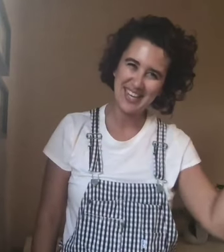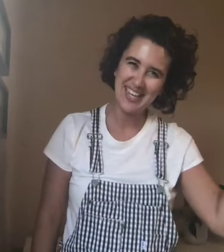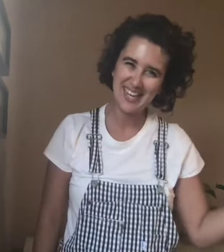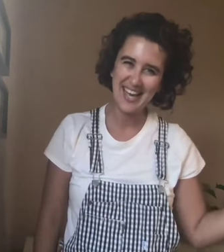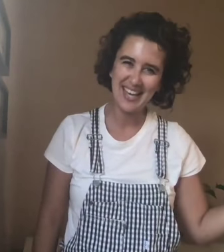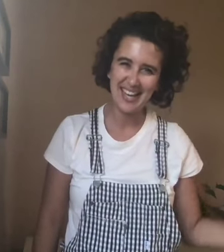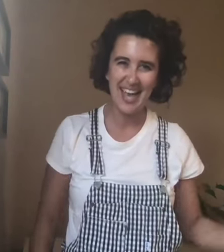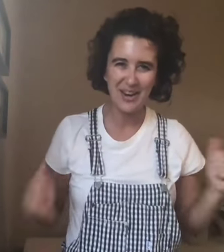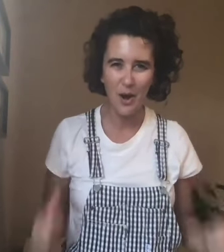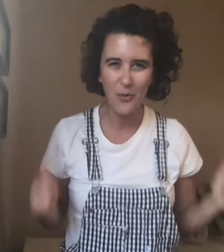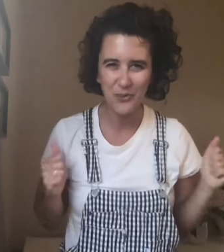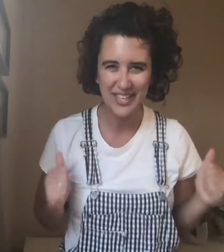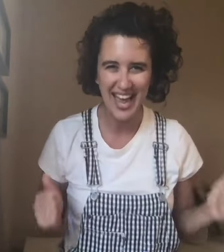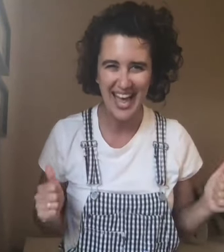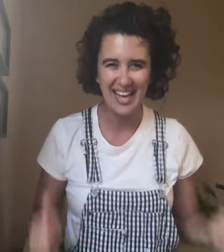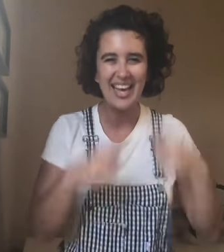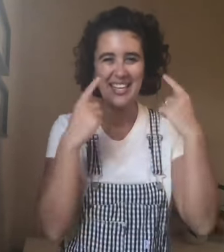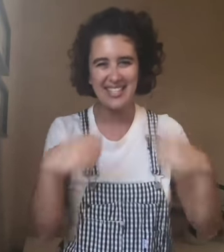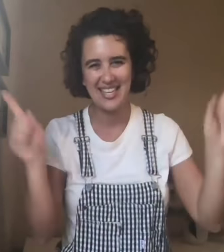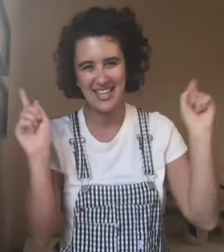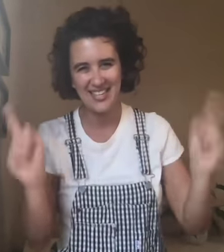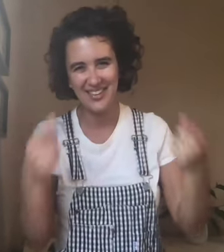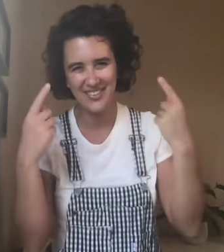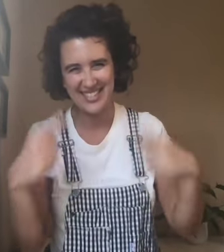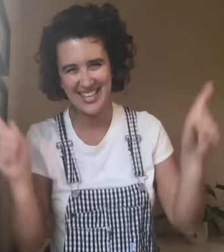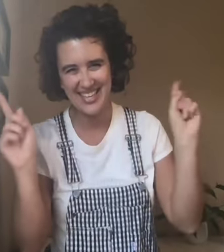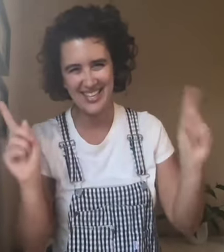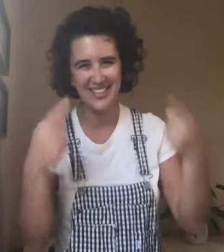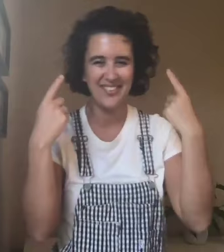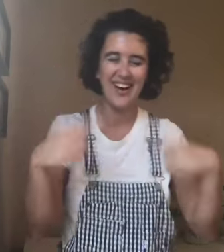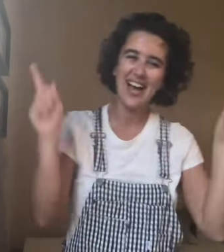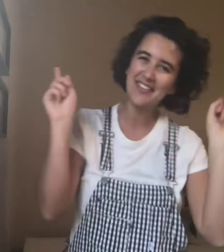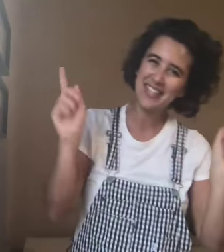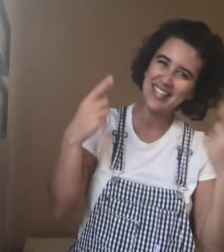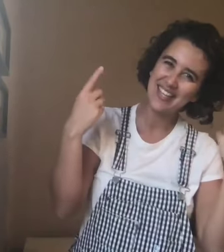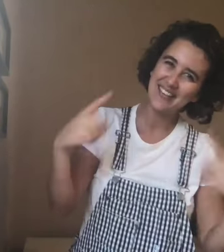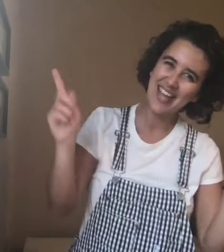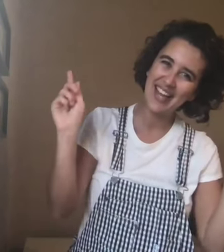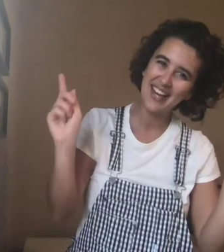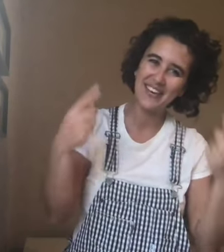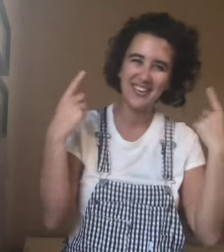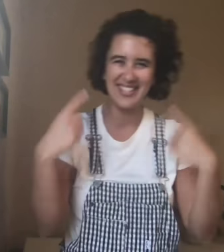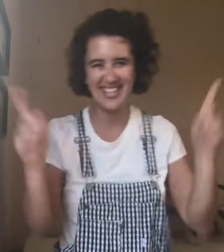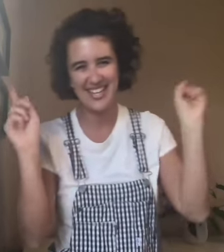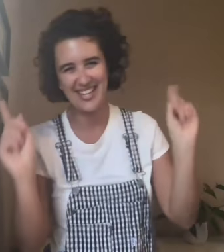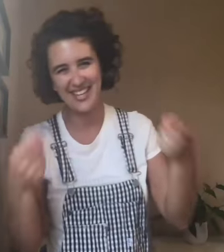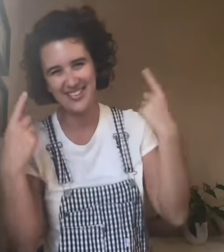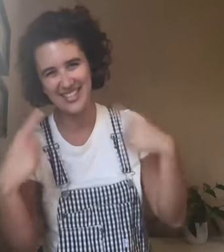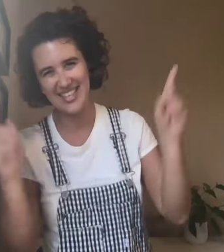meet again. Oh, yeah. See you, I will see you later. See